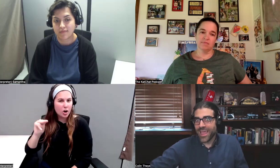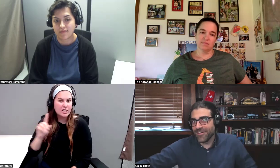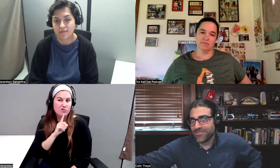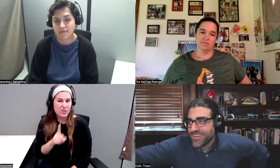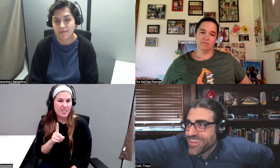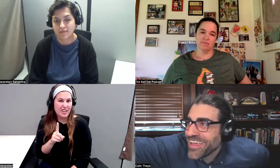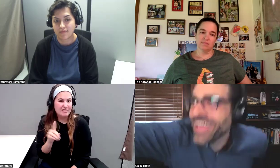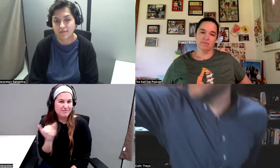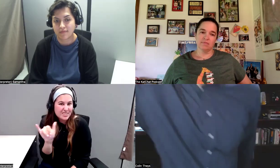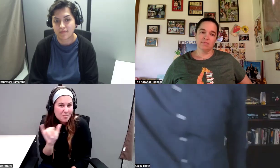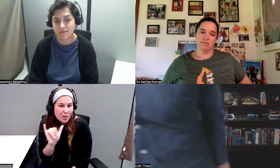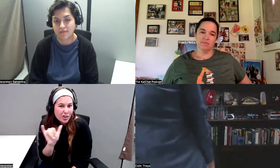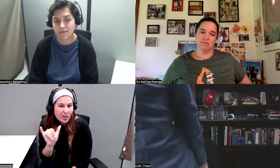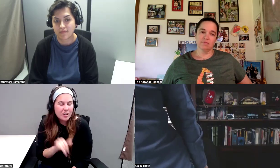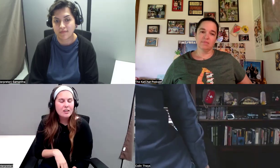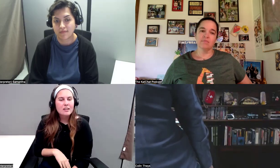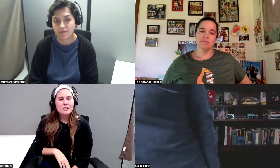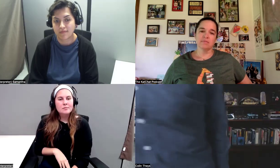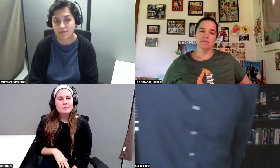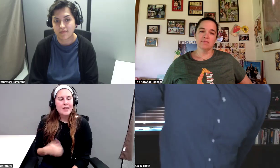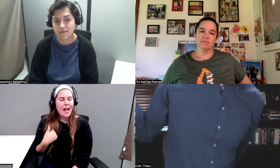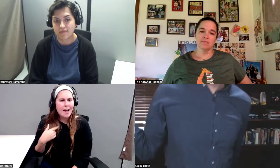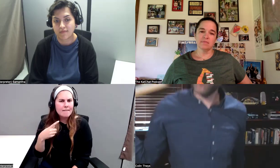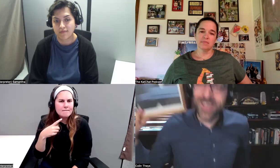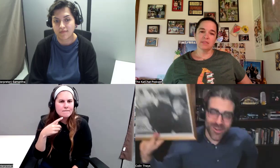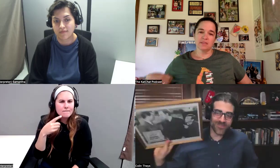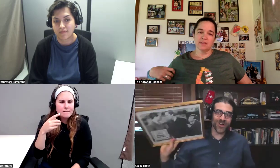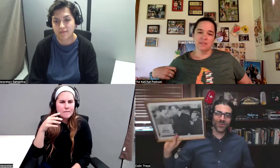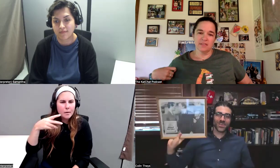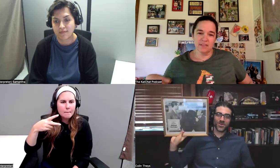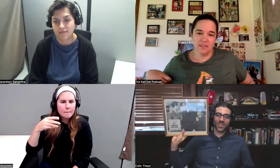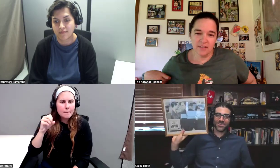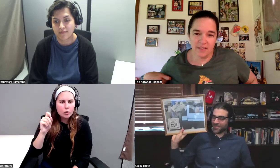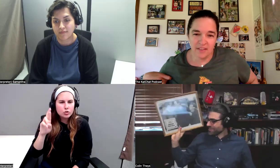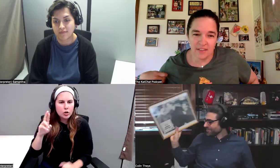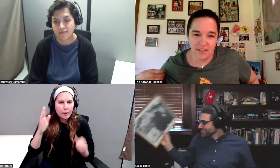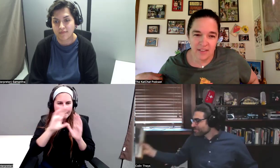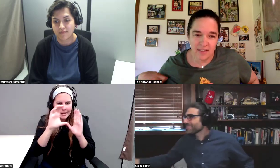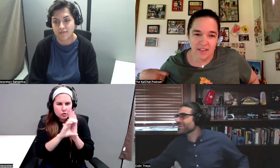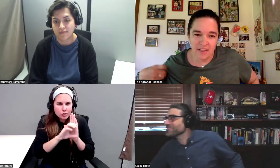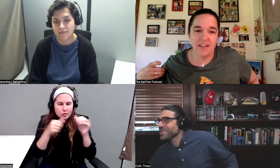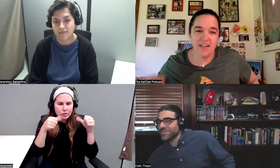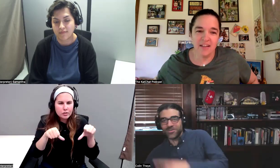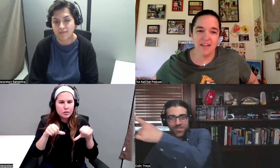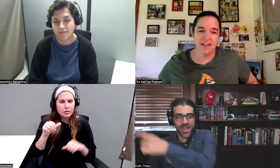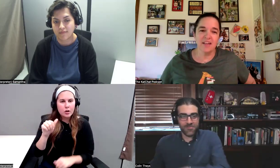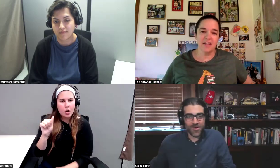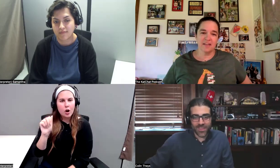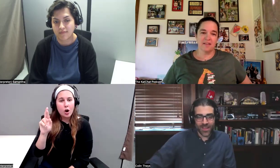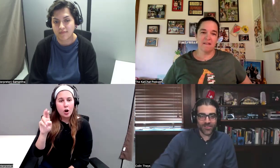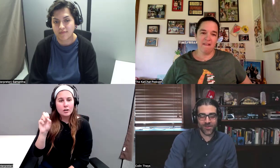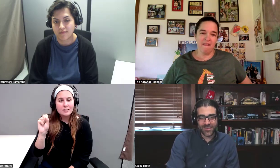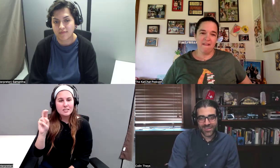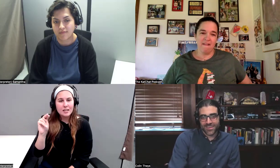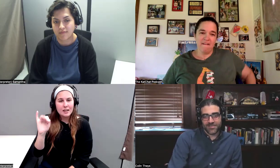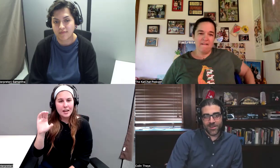But like I have a, a poster, a lobby card for Arsenic and Old Lace right here. I have one for them over